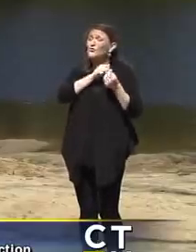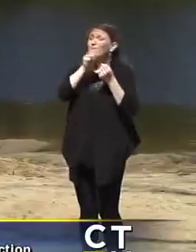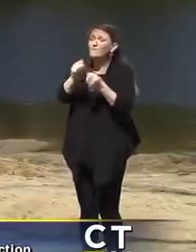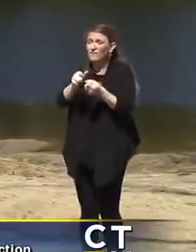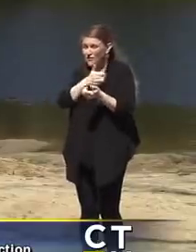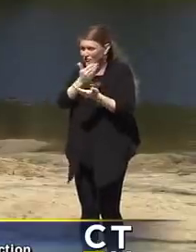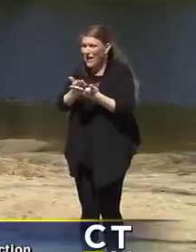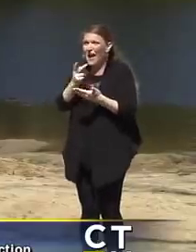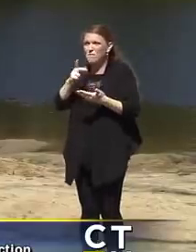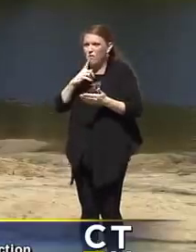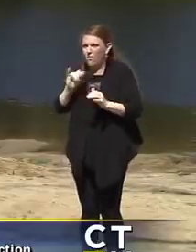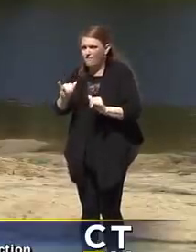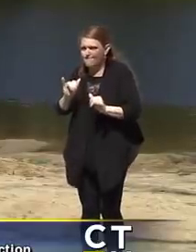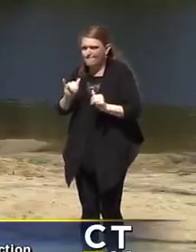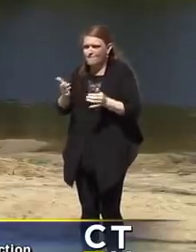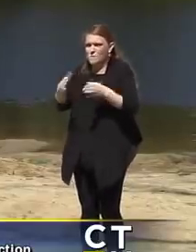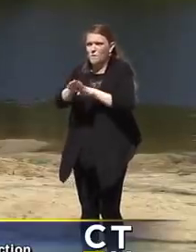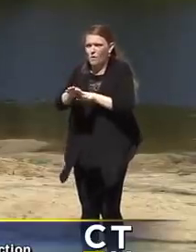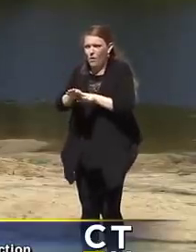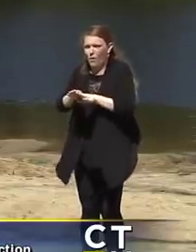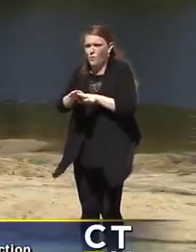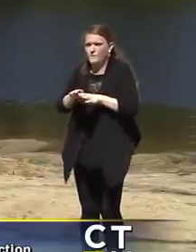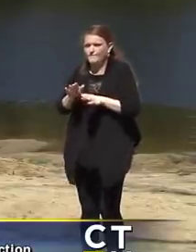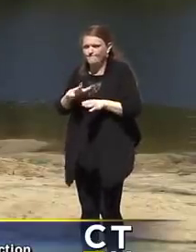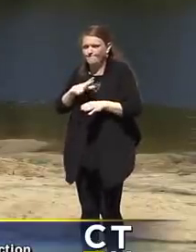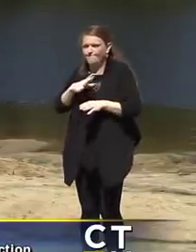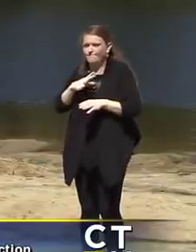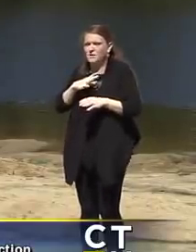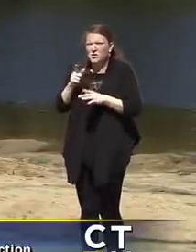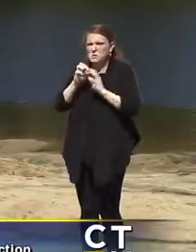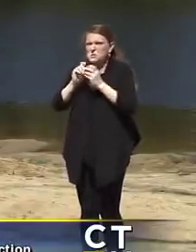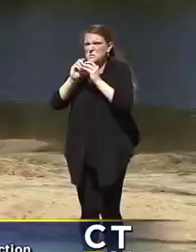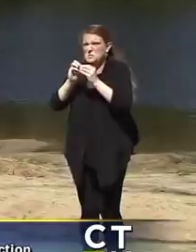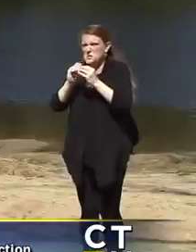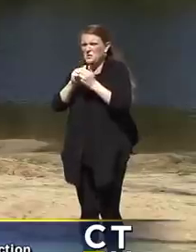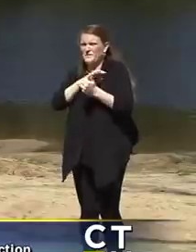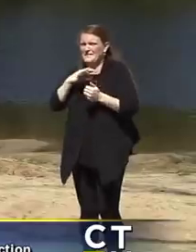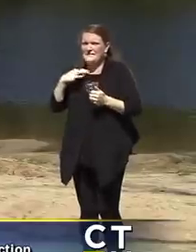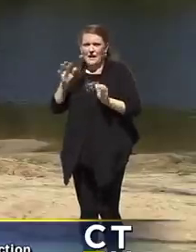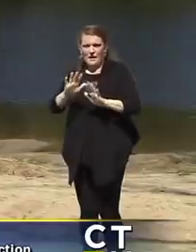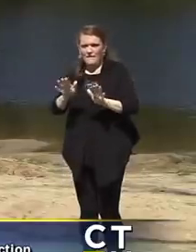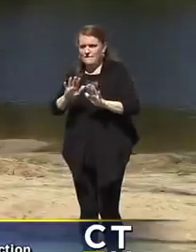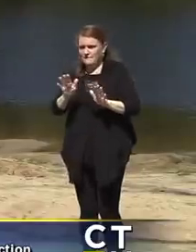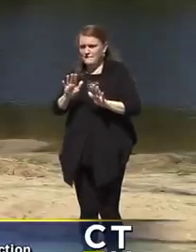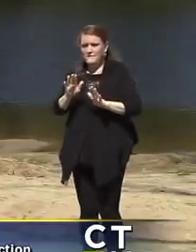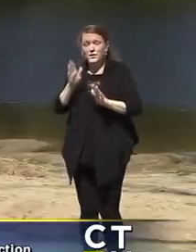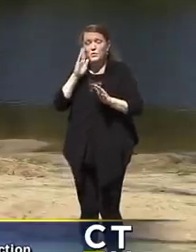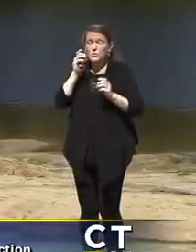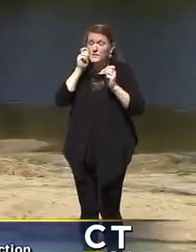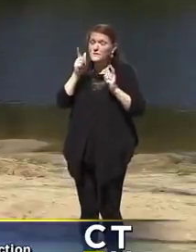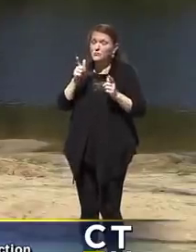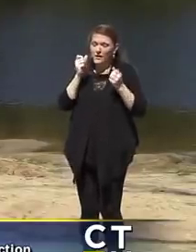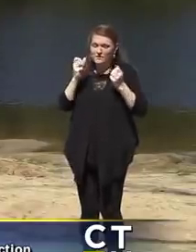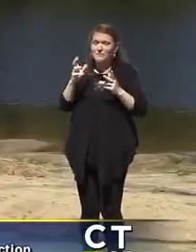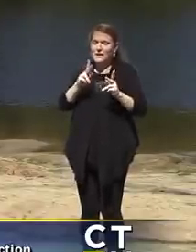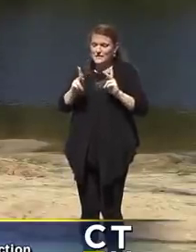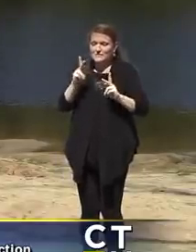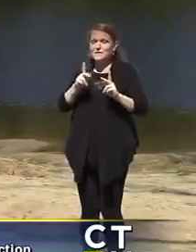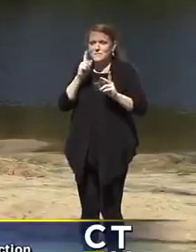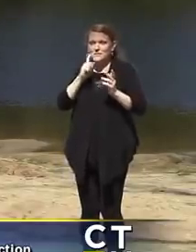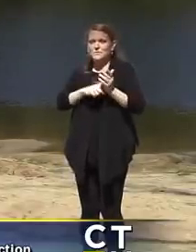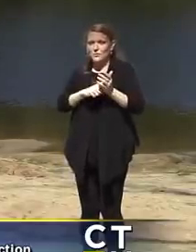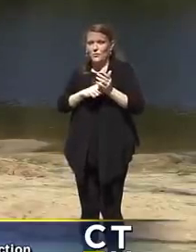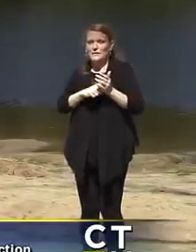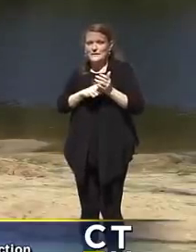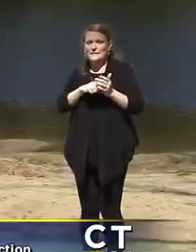capacity, don't get into a debate with one of our staff. You'd be surprised. Folks see the NCON officer's vehicle there at